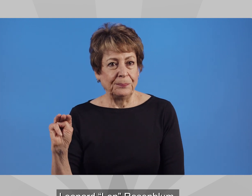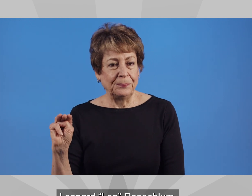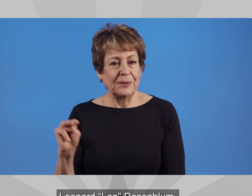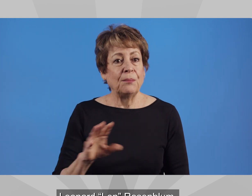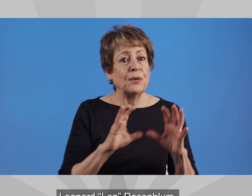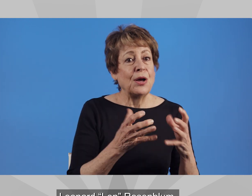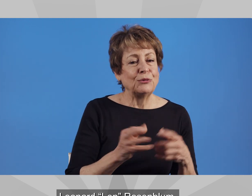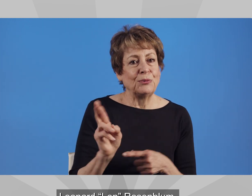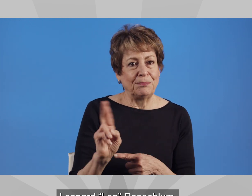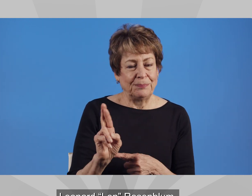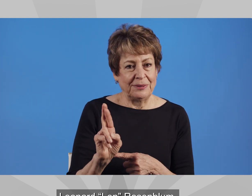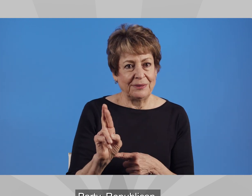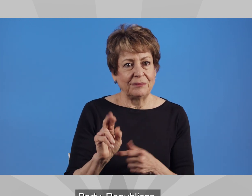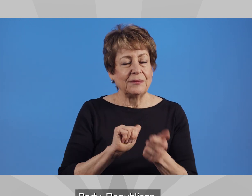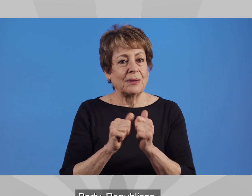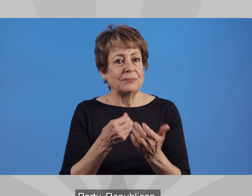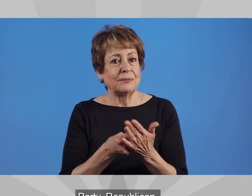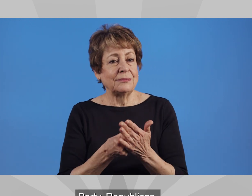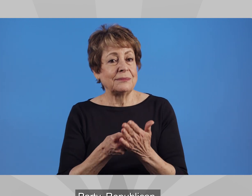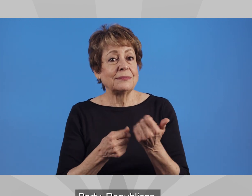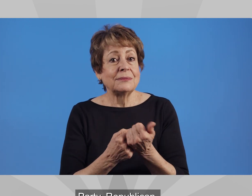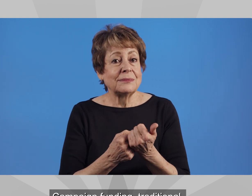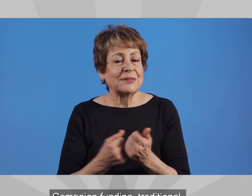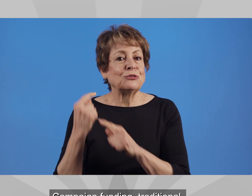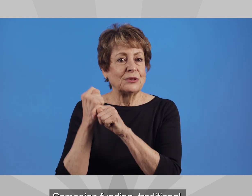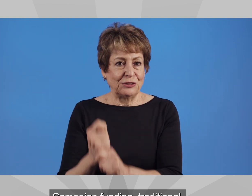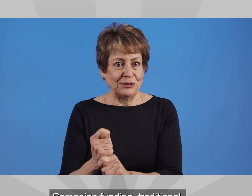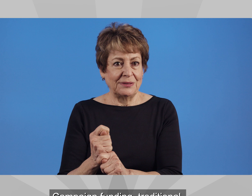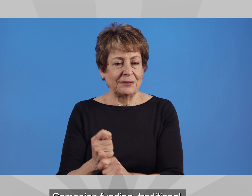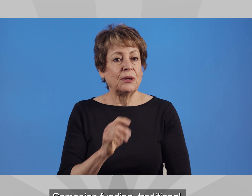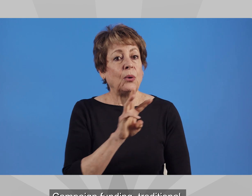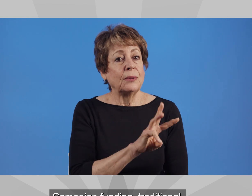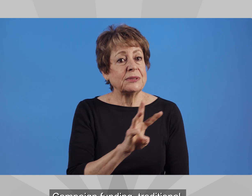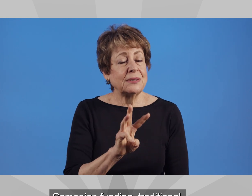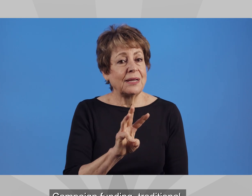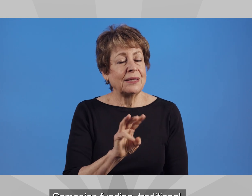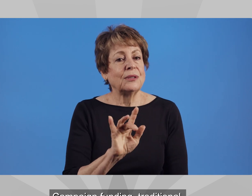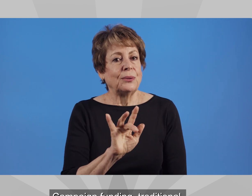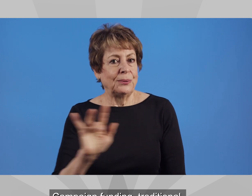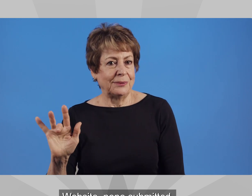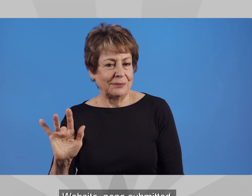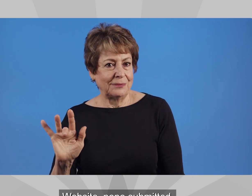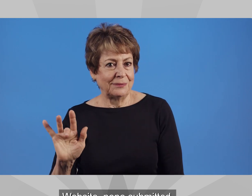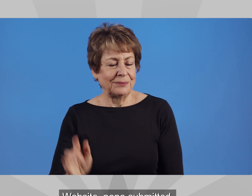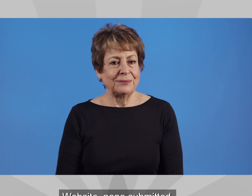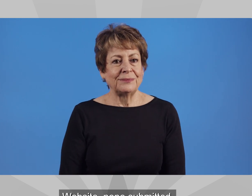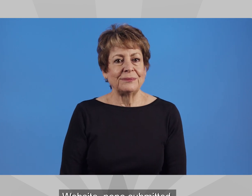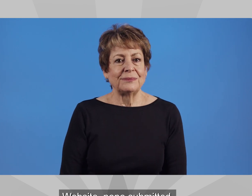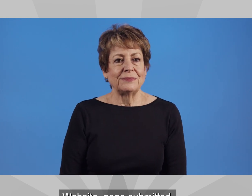Leonard Rosenblum. Party, Republican. Campaign funding, traditional.